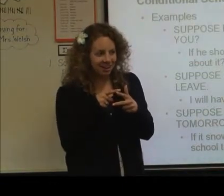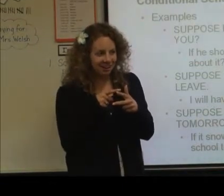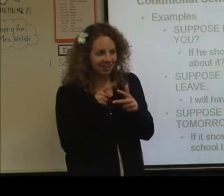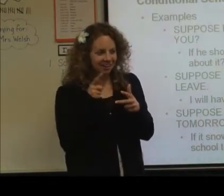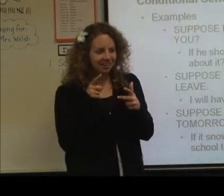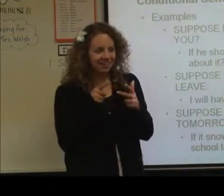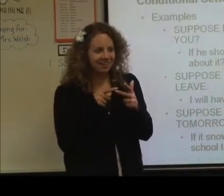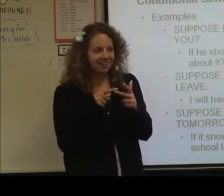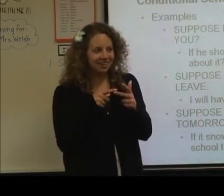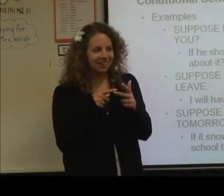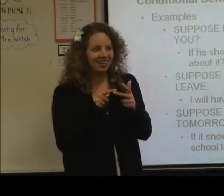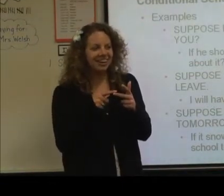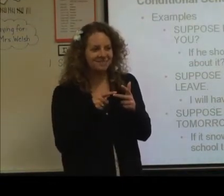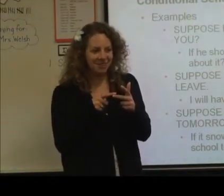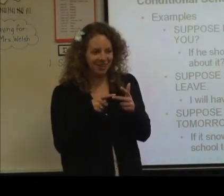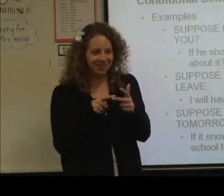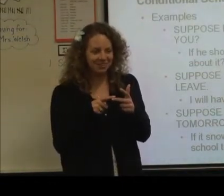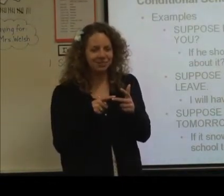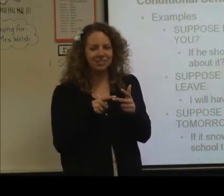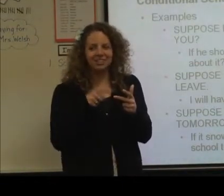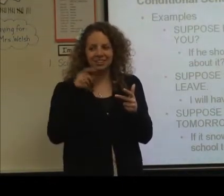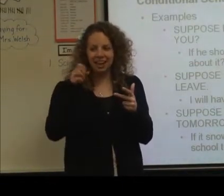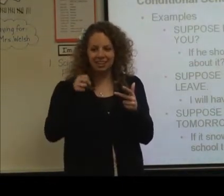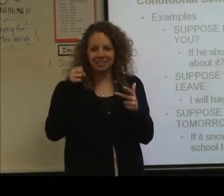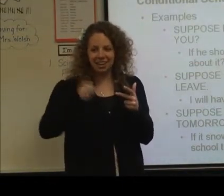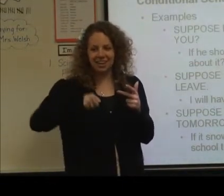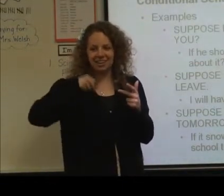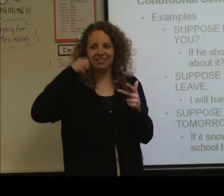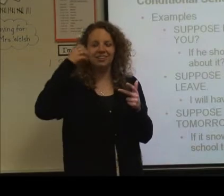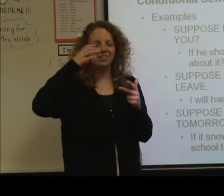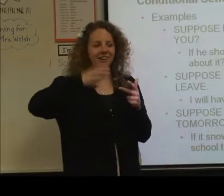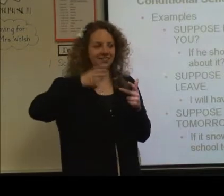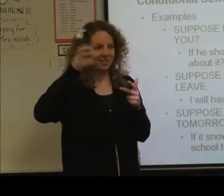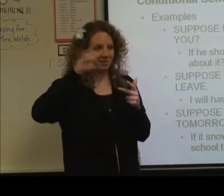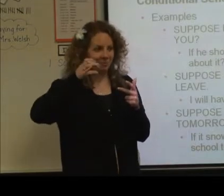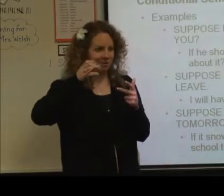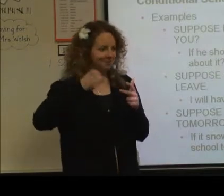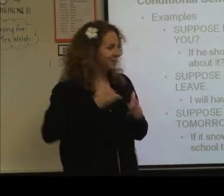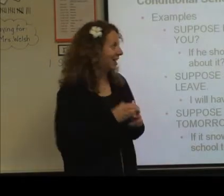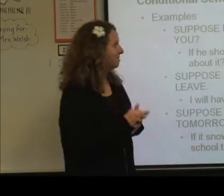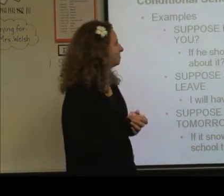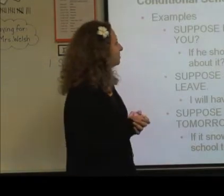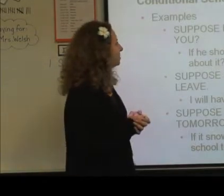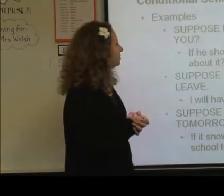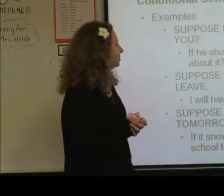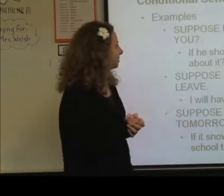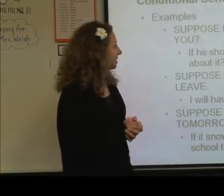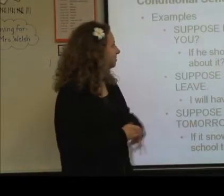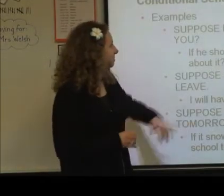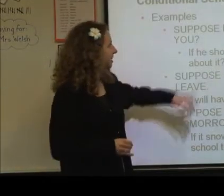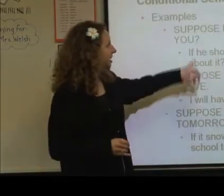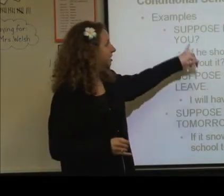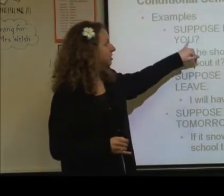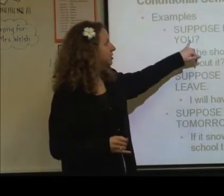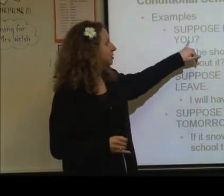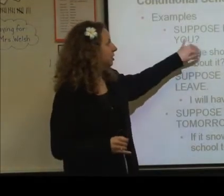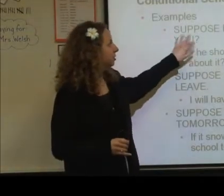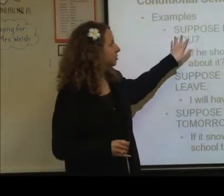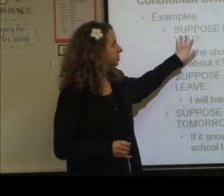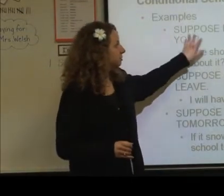head, and pause, holding the last sign of the if part. Okay? So you ready? Okay. So